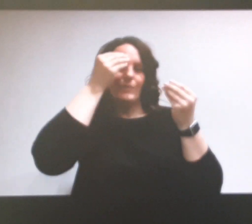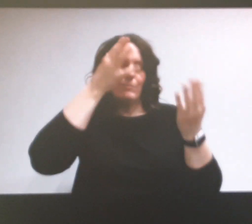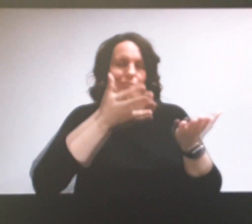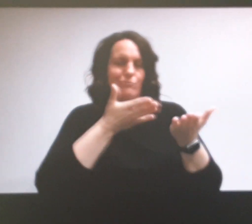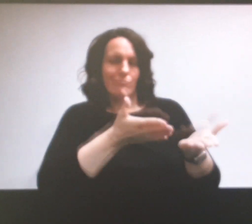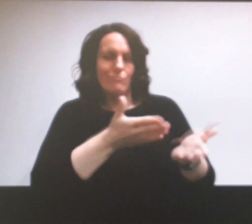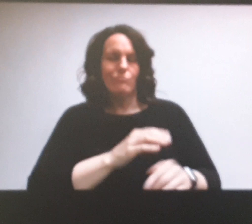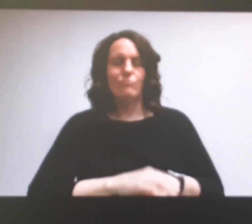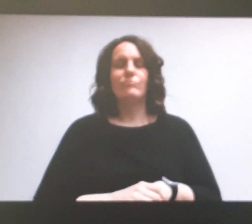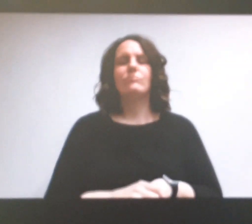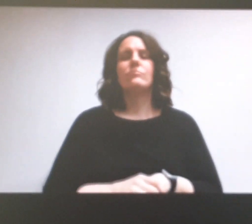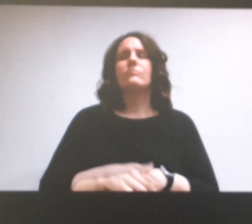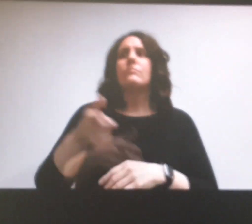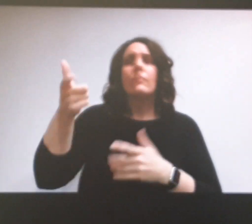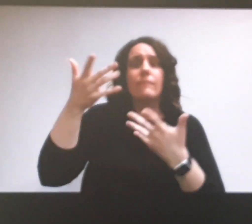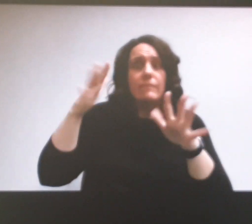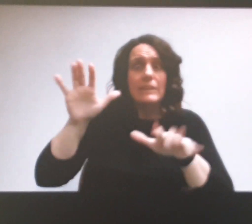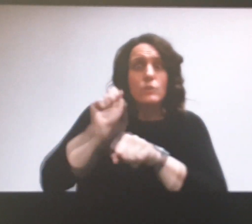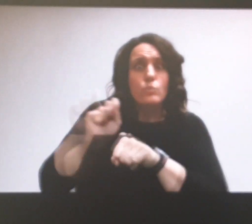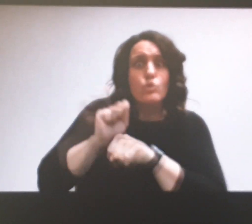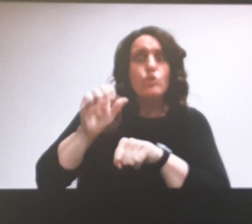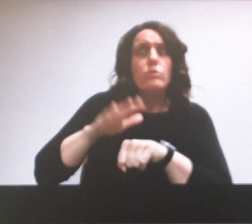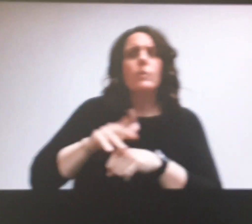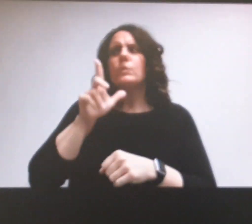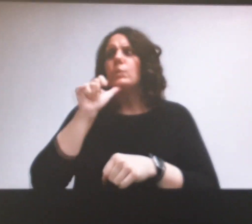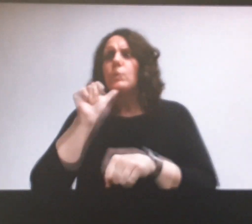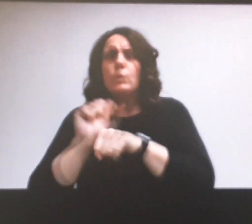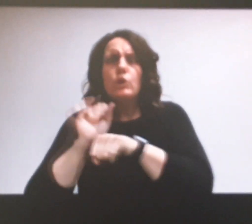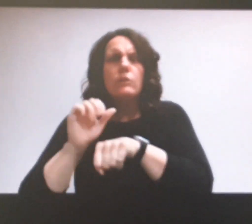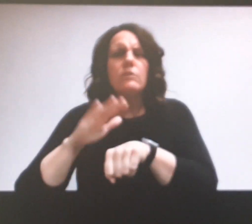community. So please include that information.